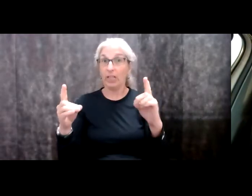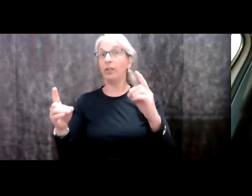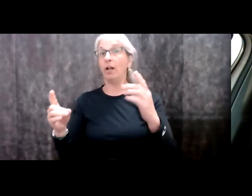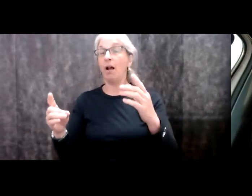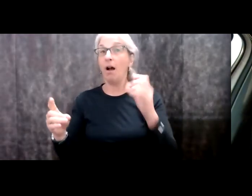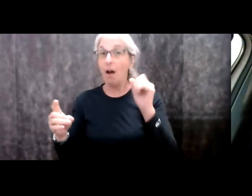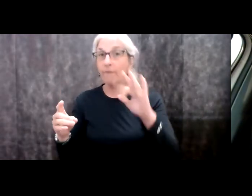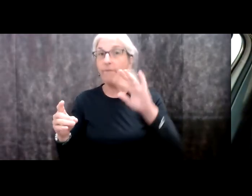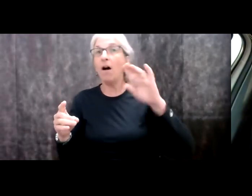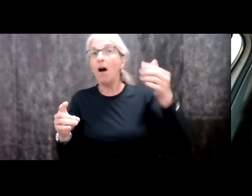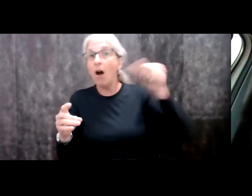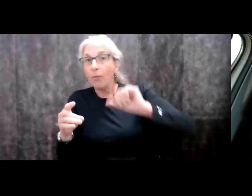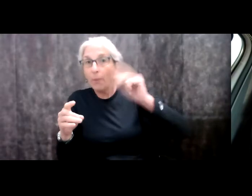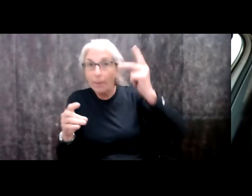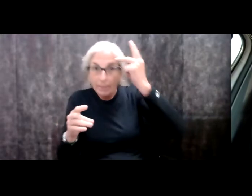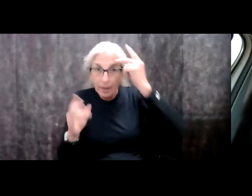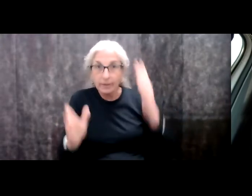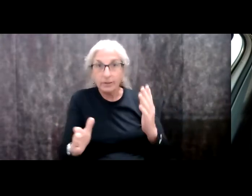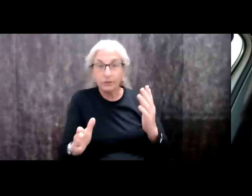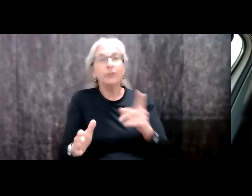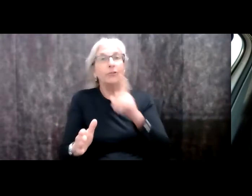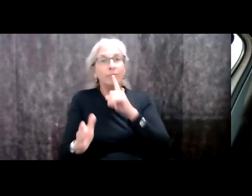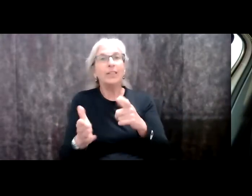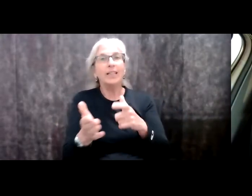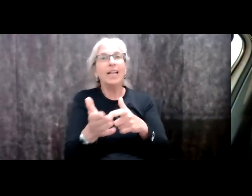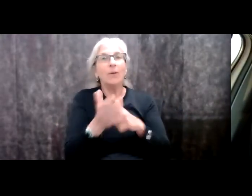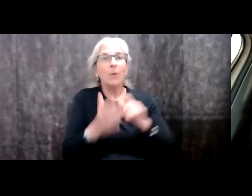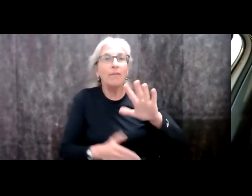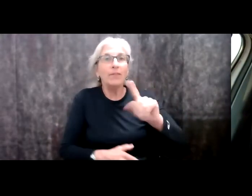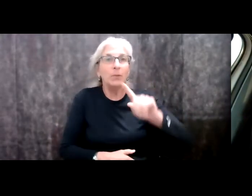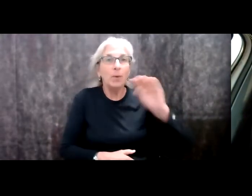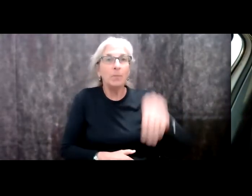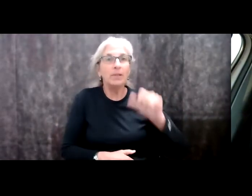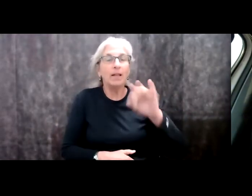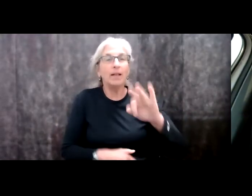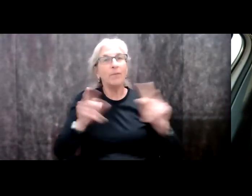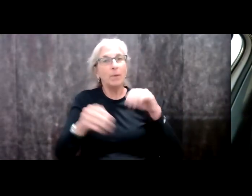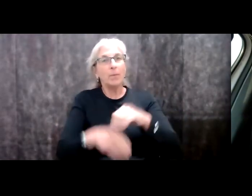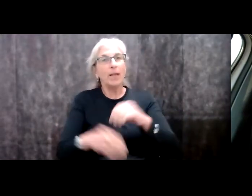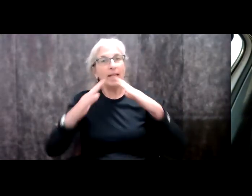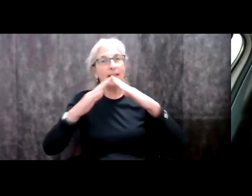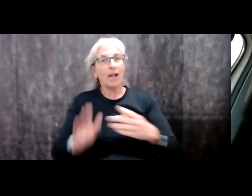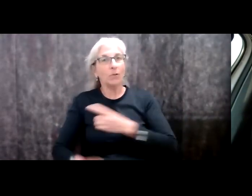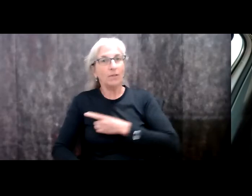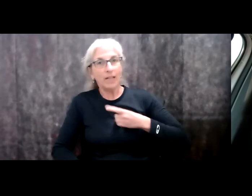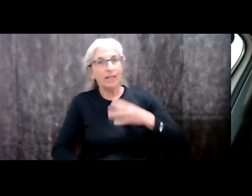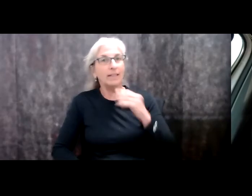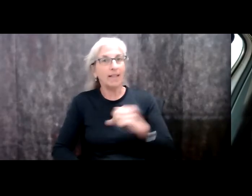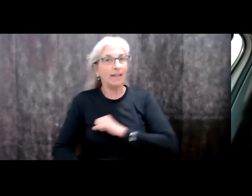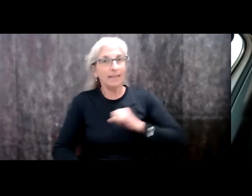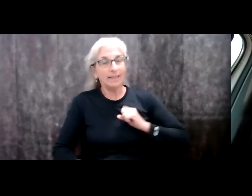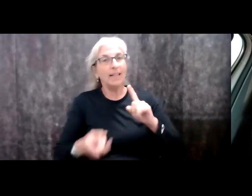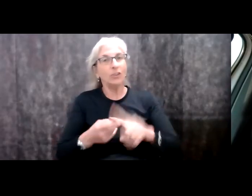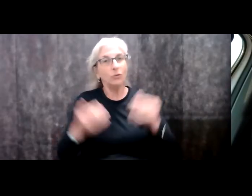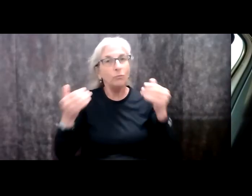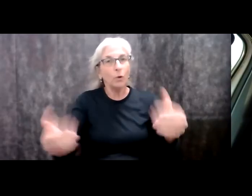It ultimately requires 51% of those in the House of Delegates and the Senate to move forward and to, fix